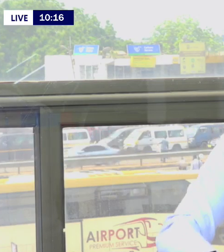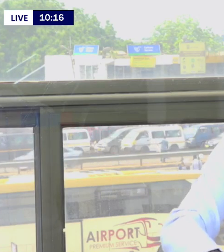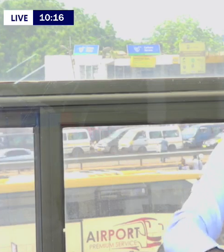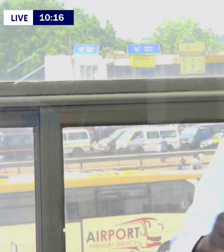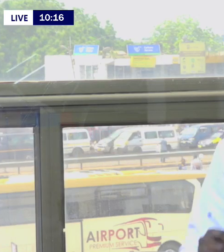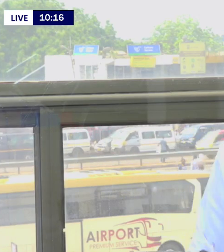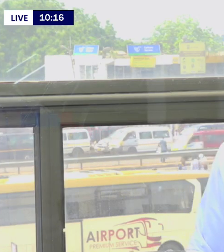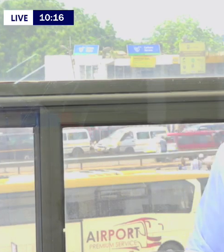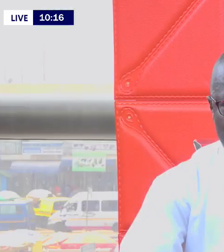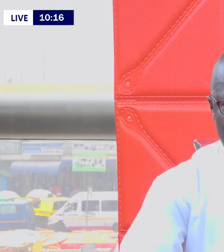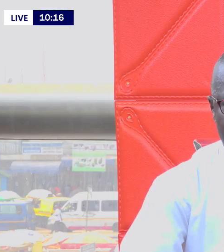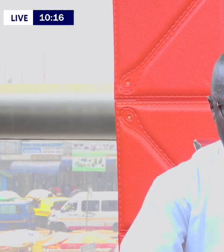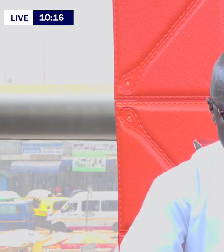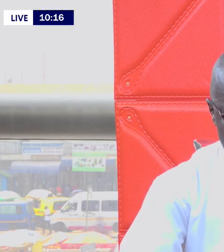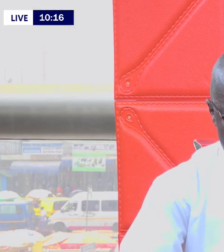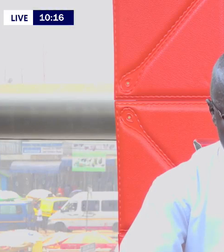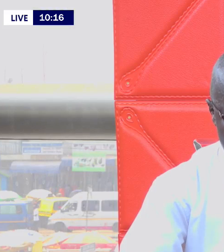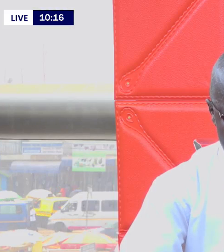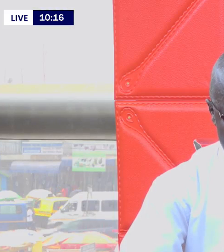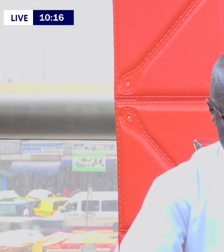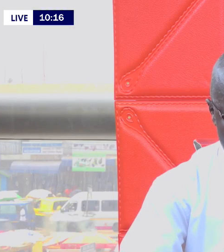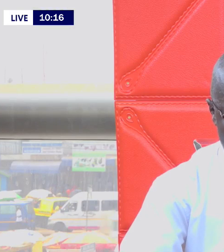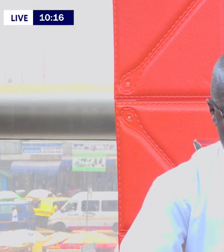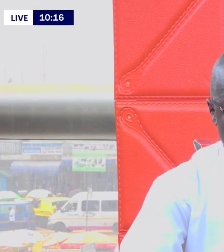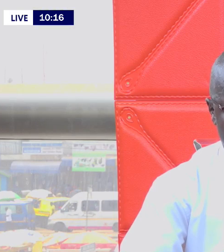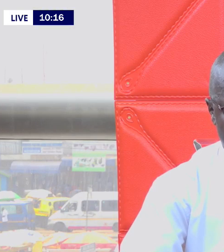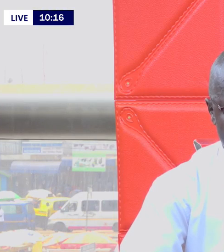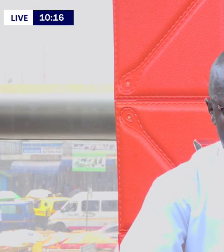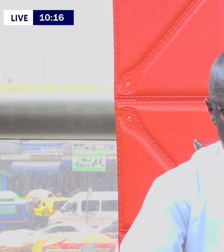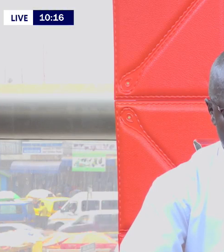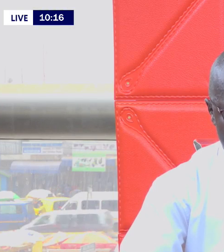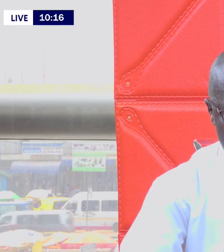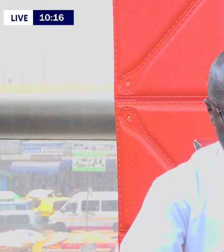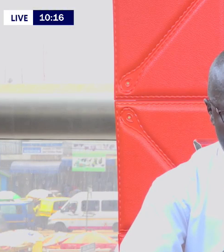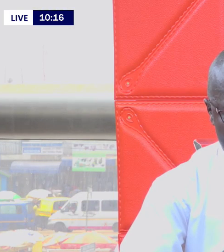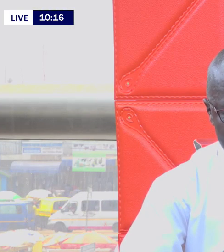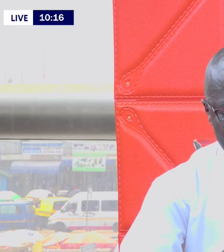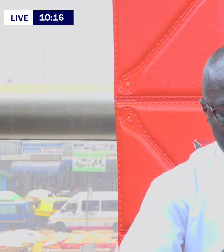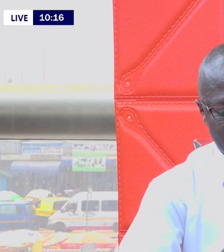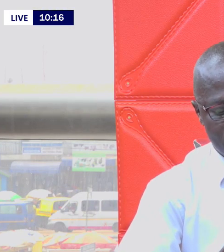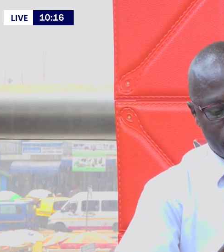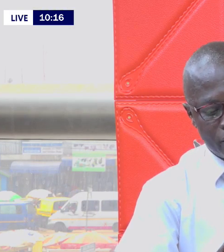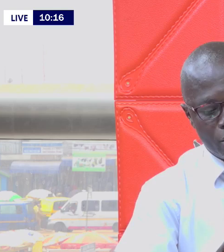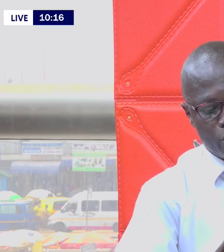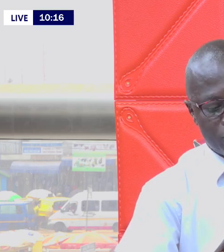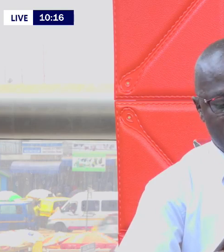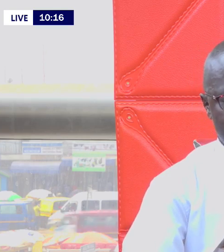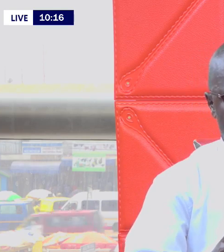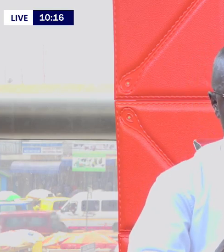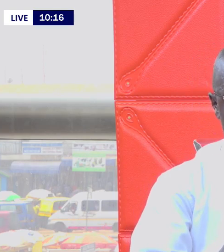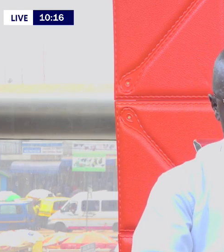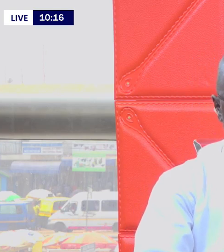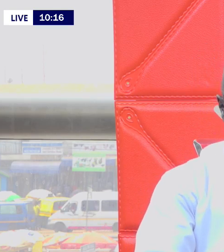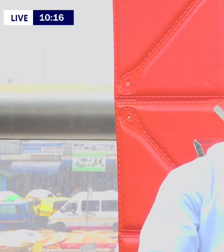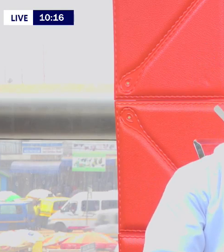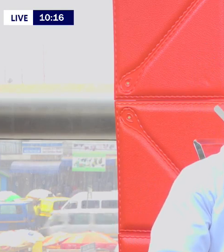wo so, okay, na ya to aso. Mi se, bibi ya to me, atu to me, na mi wo problem kakra wo, o microphone ho. The stakeholders and pressure groups, mounting